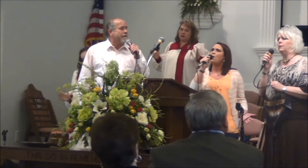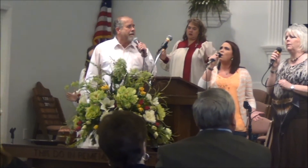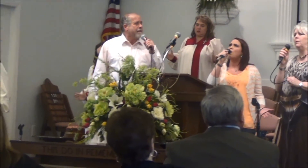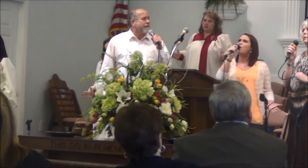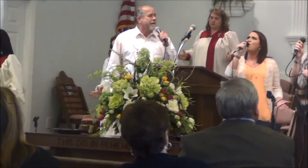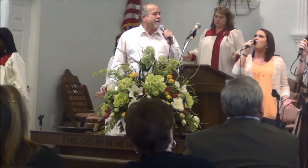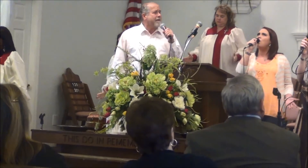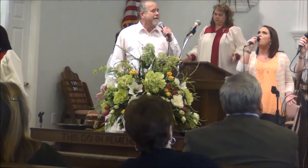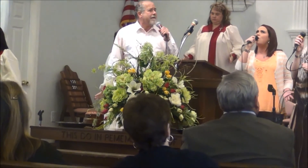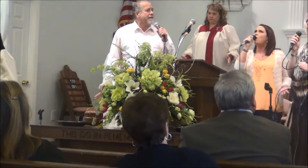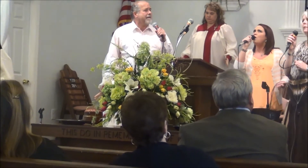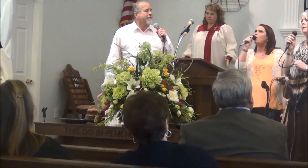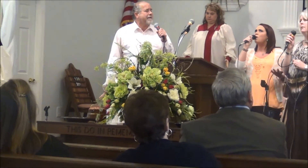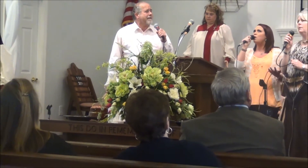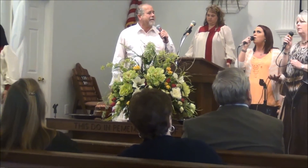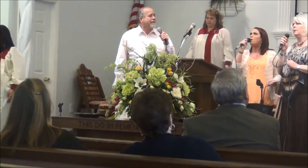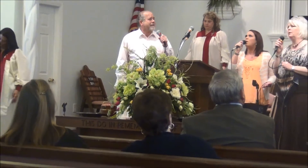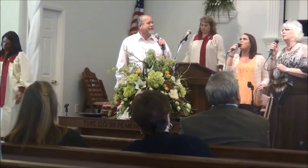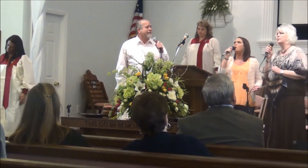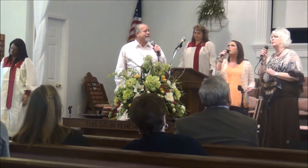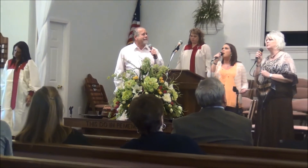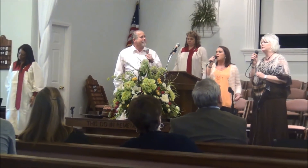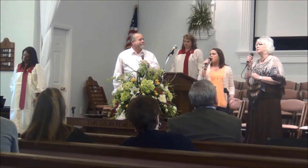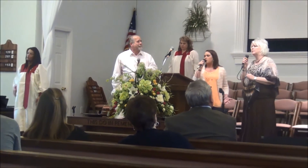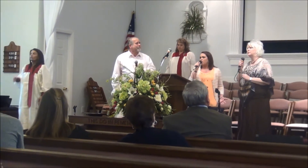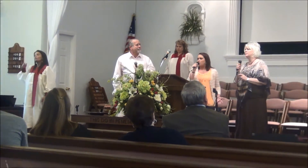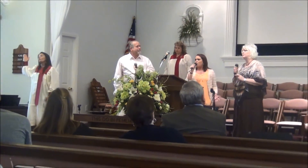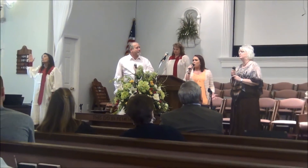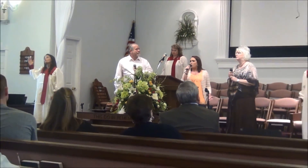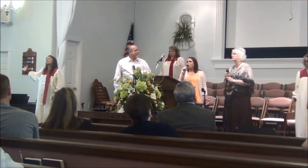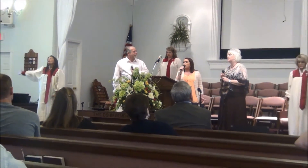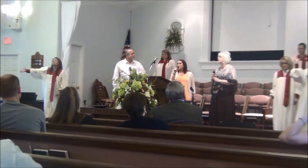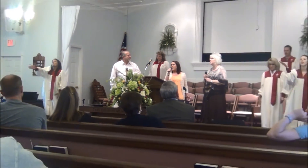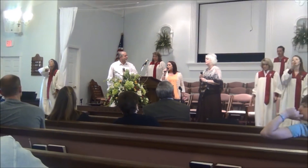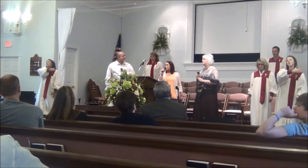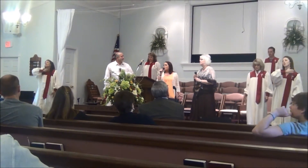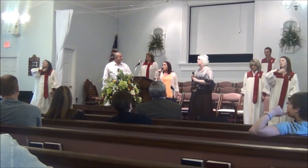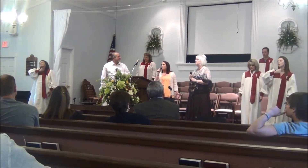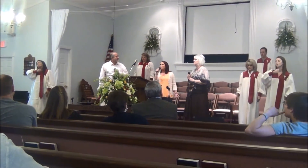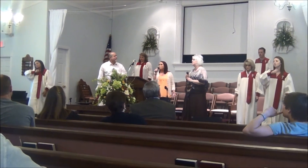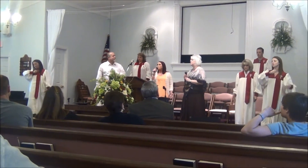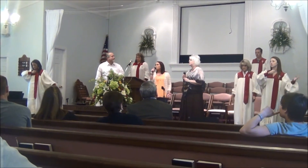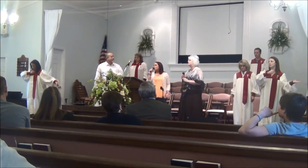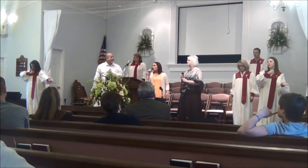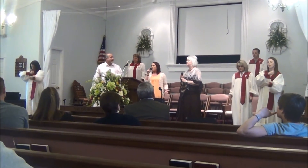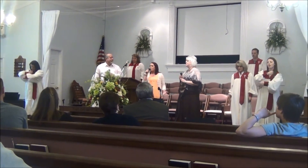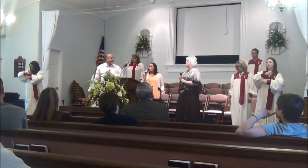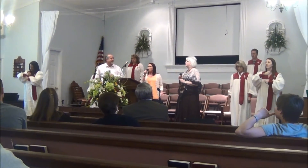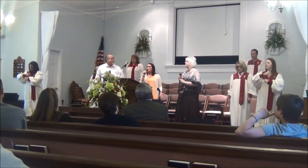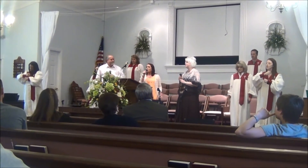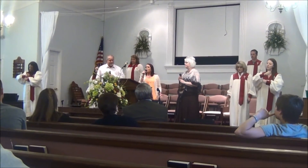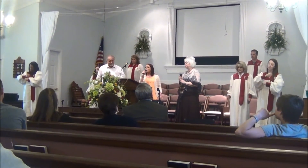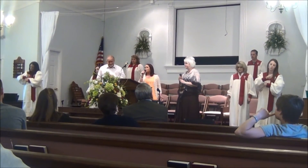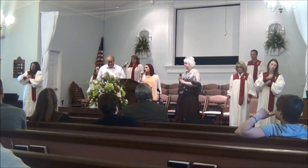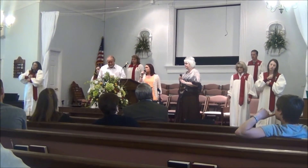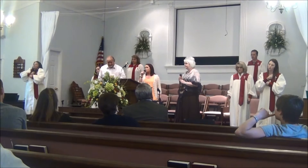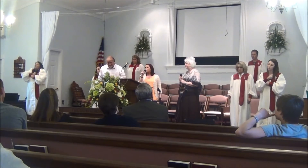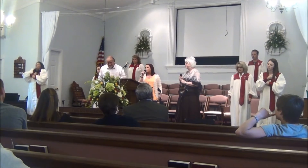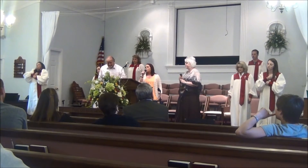you're what I hold on